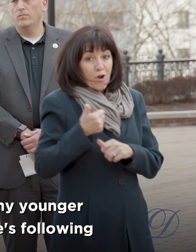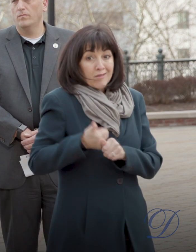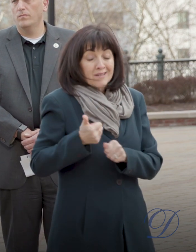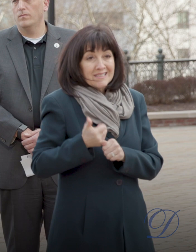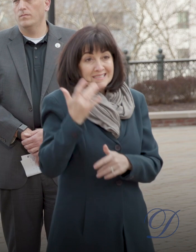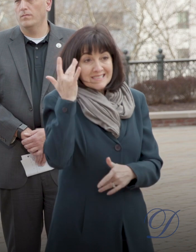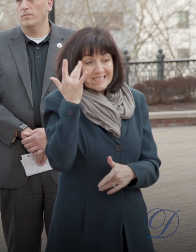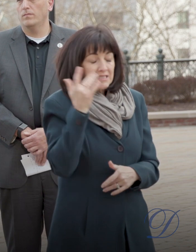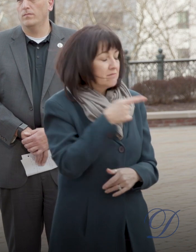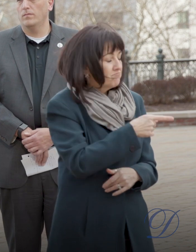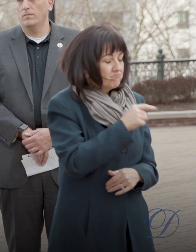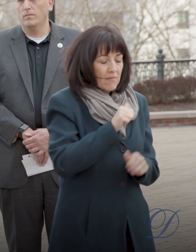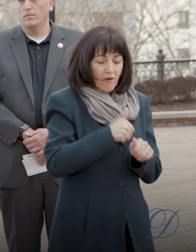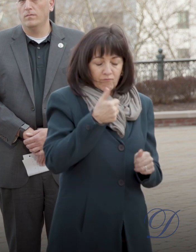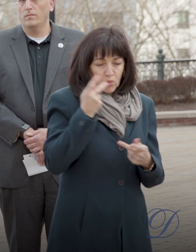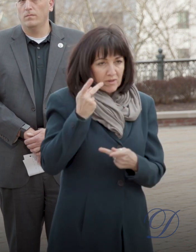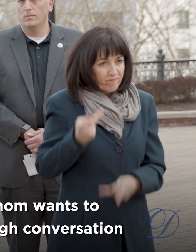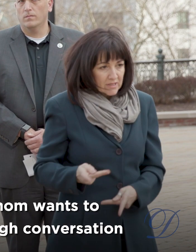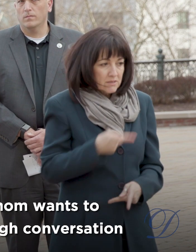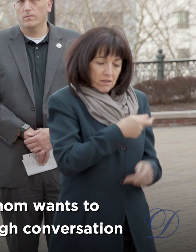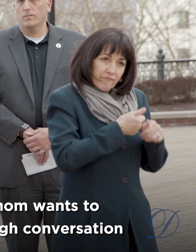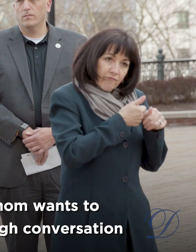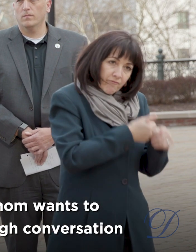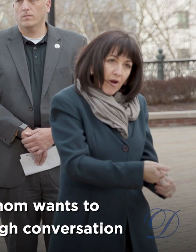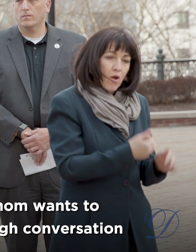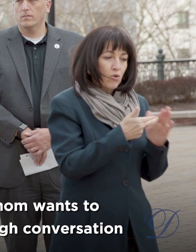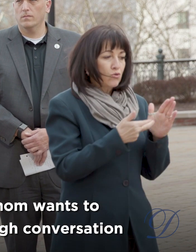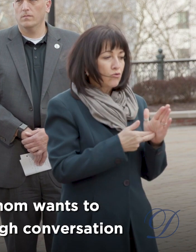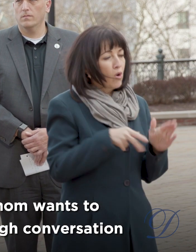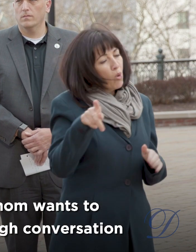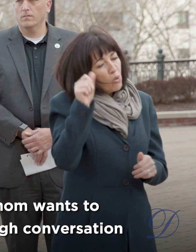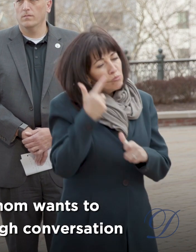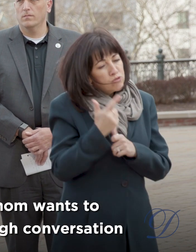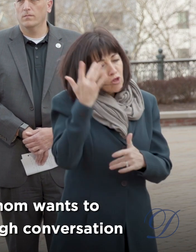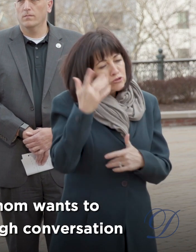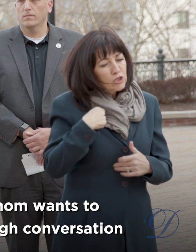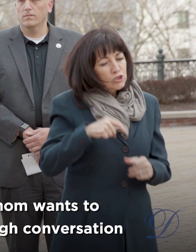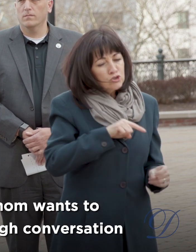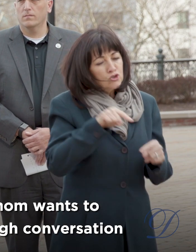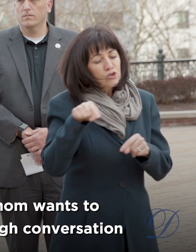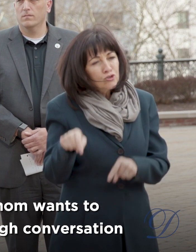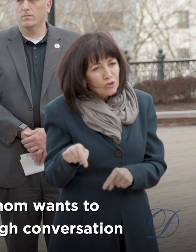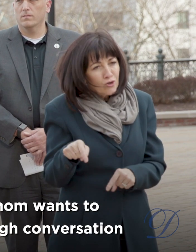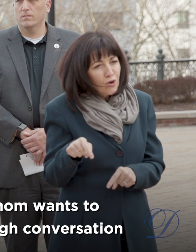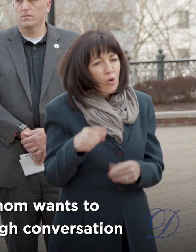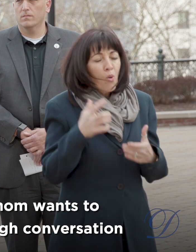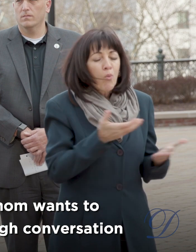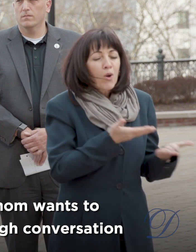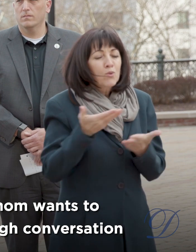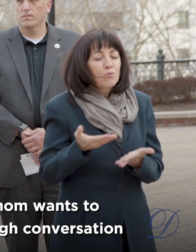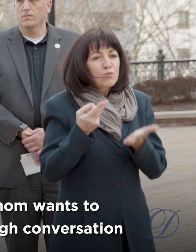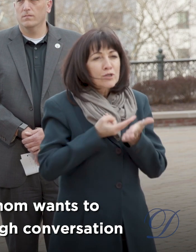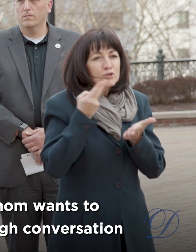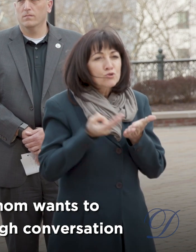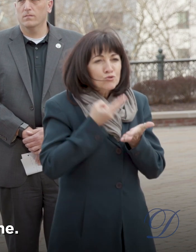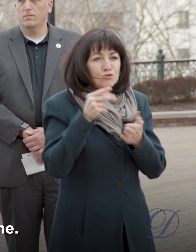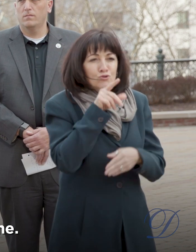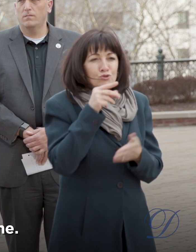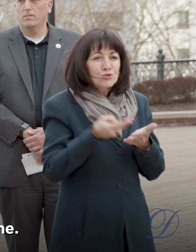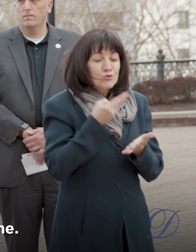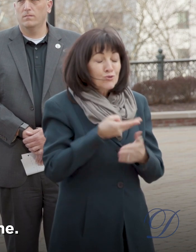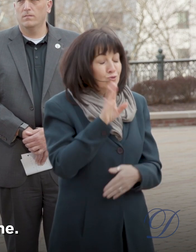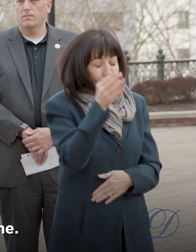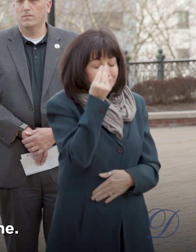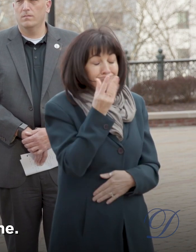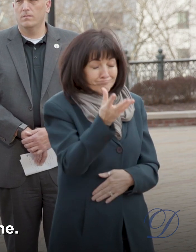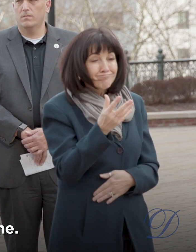she's following the rules. When your brother's sick and mom wants to take chicken soup to her, it's a tough conversation to